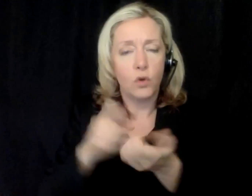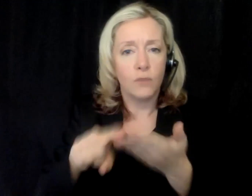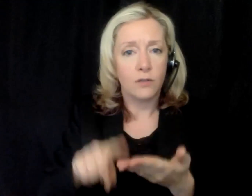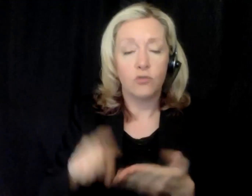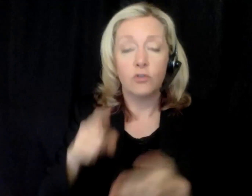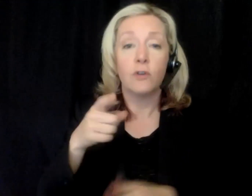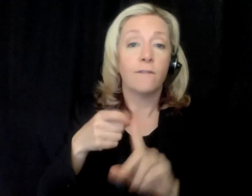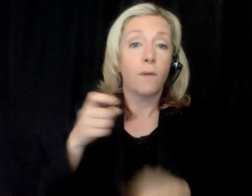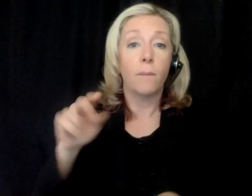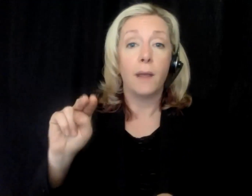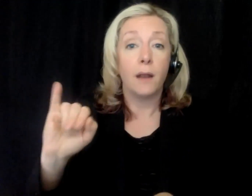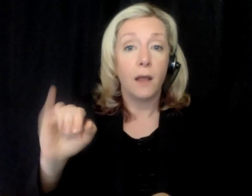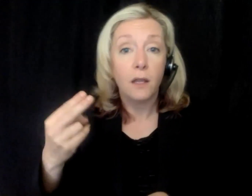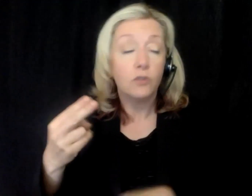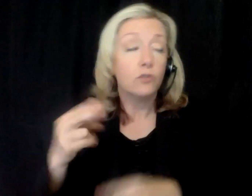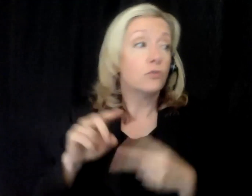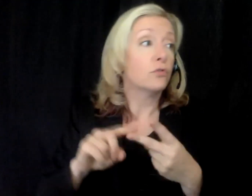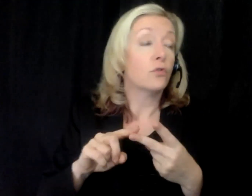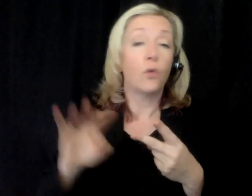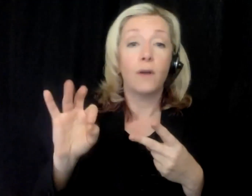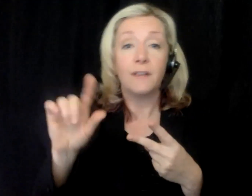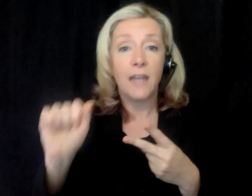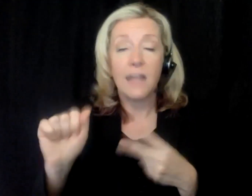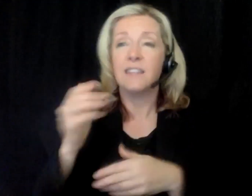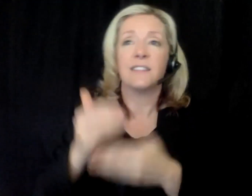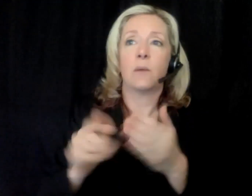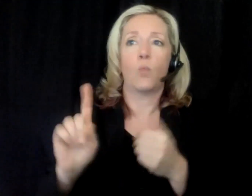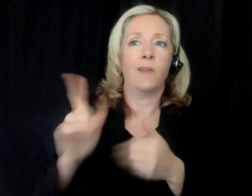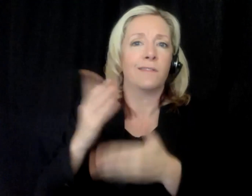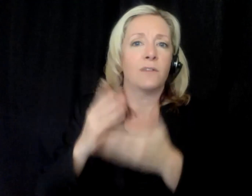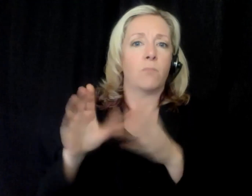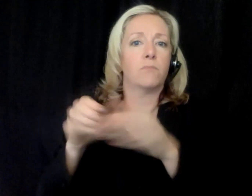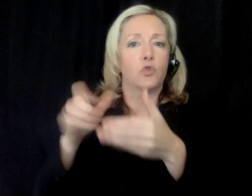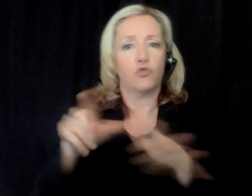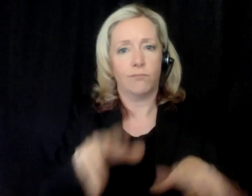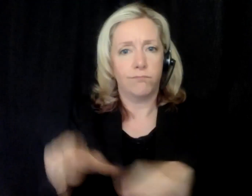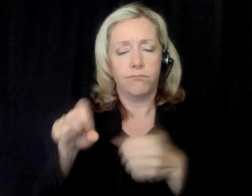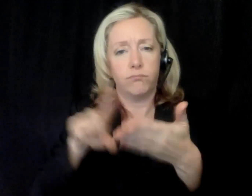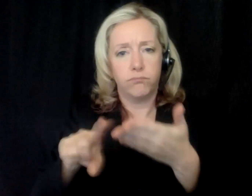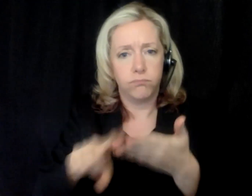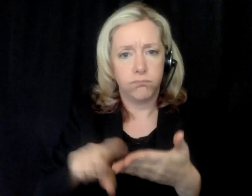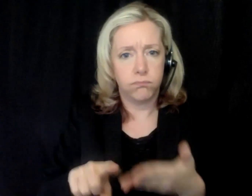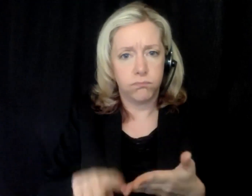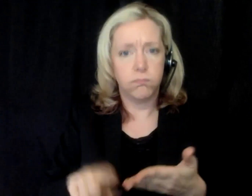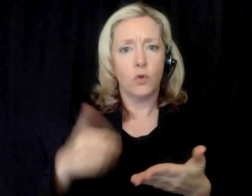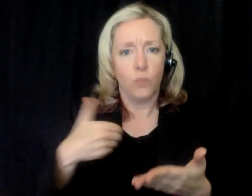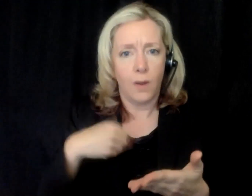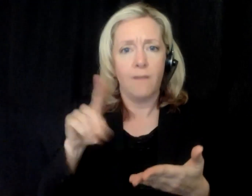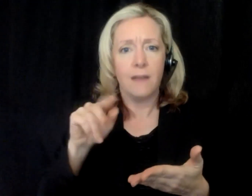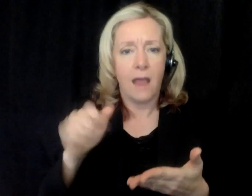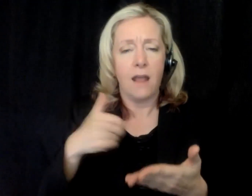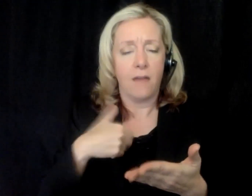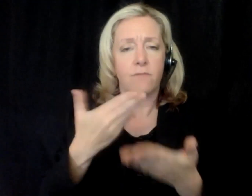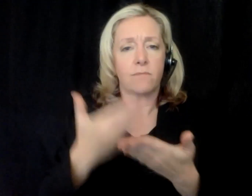NIH or FDA, some government entity, to actually take a stand and say, you know